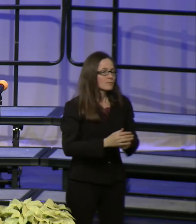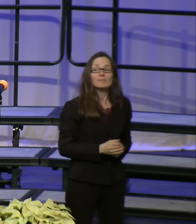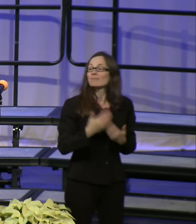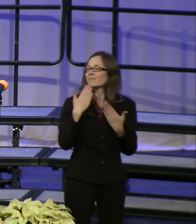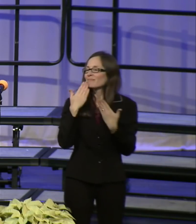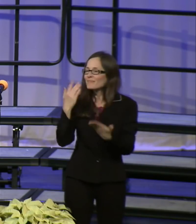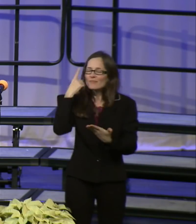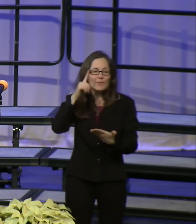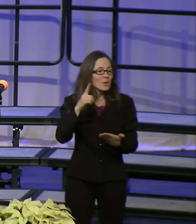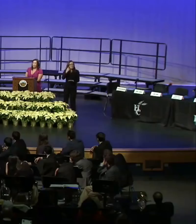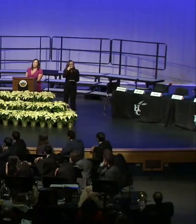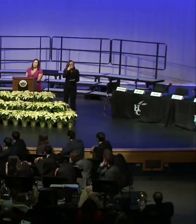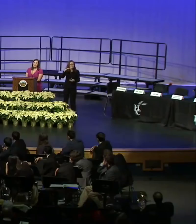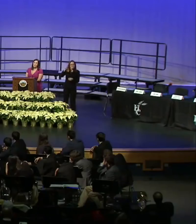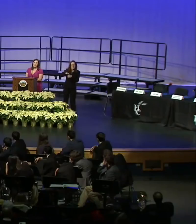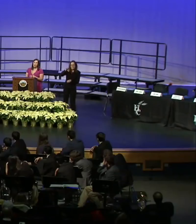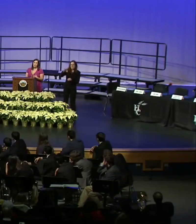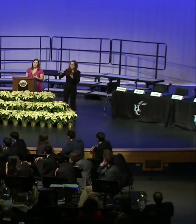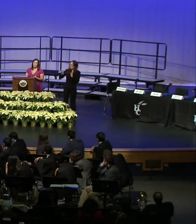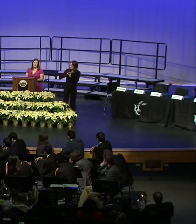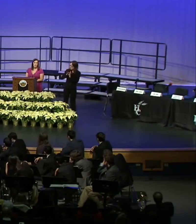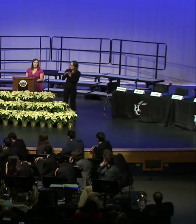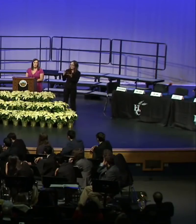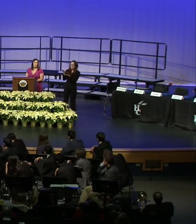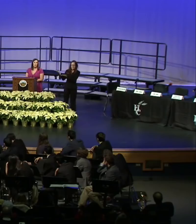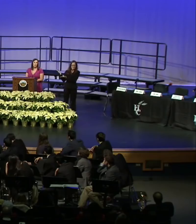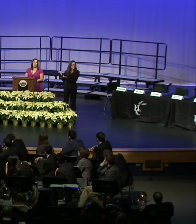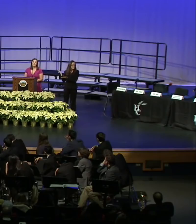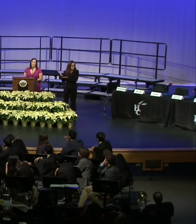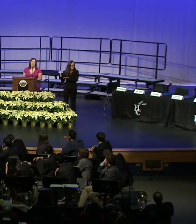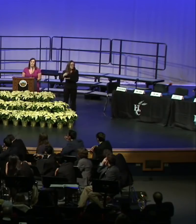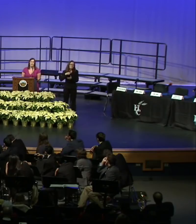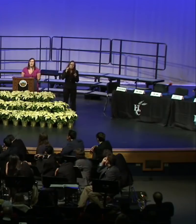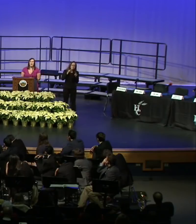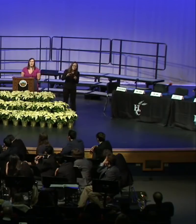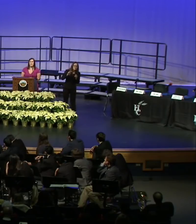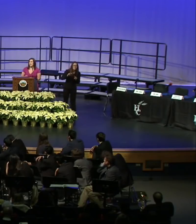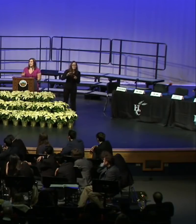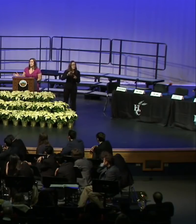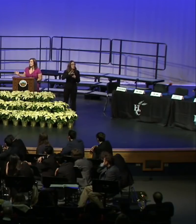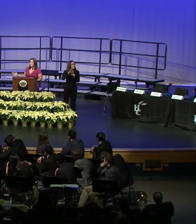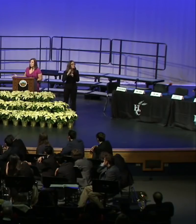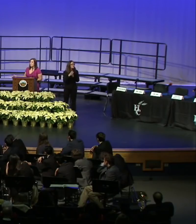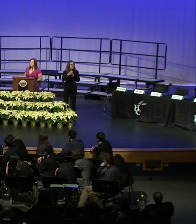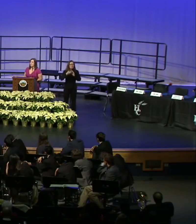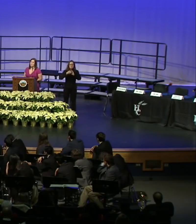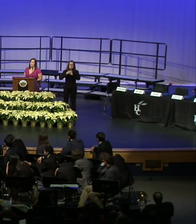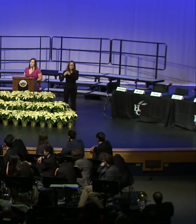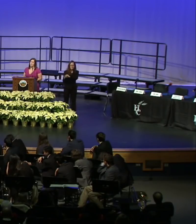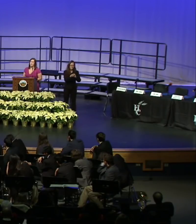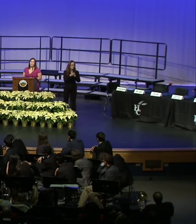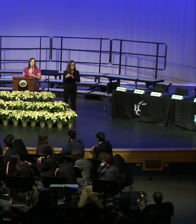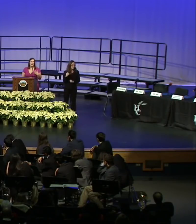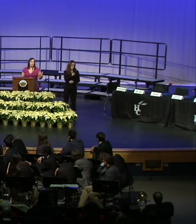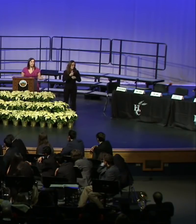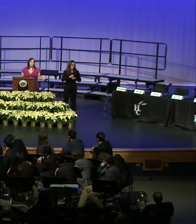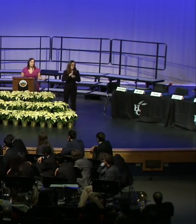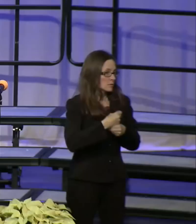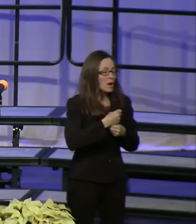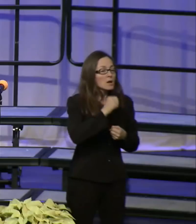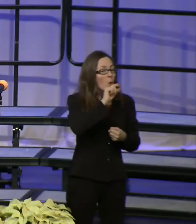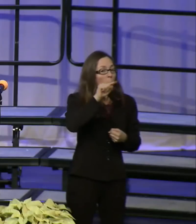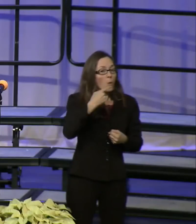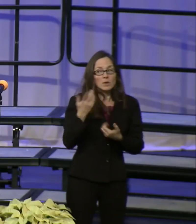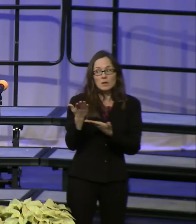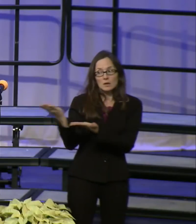new county executive. I look forward to the culture of collaboration that we are creating. And that's not just the people on the stage. That's every one